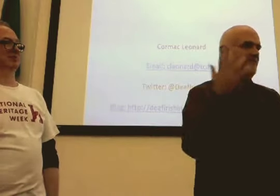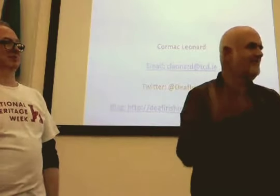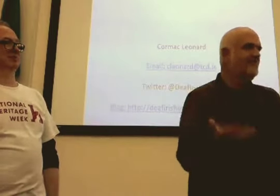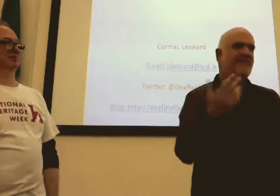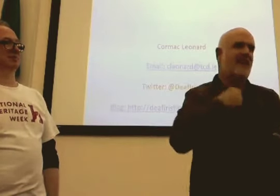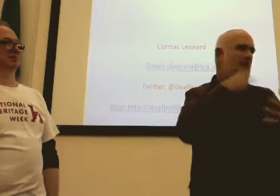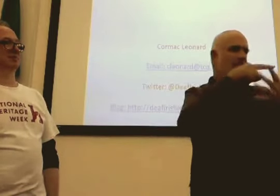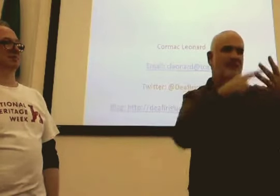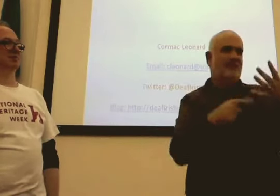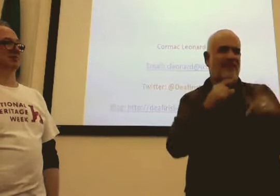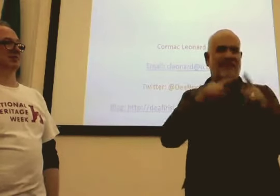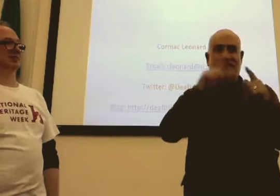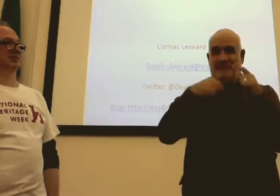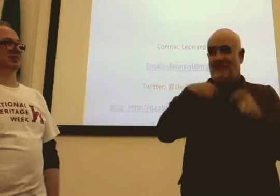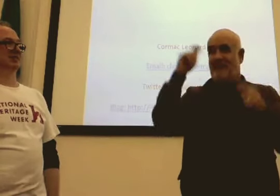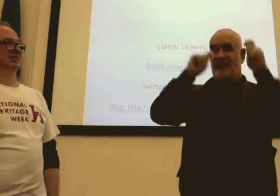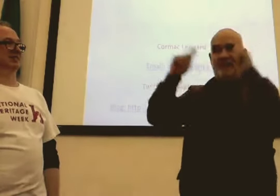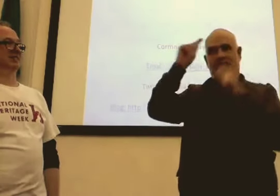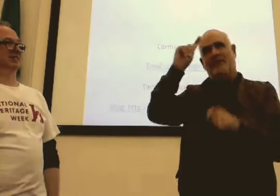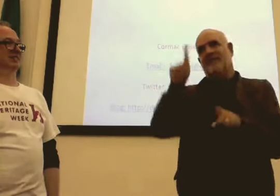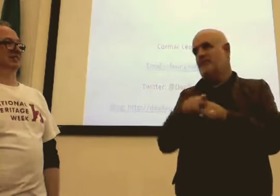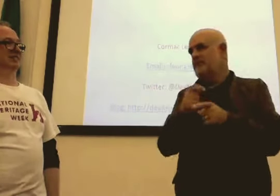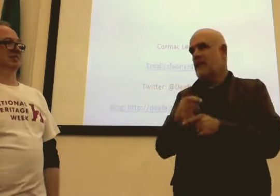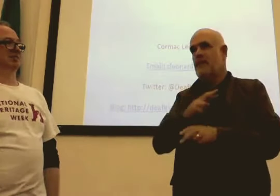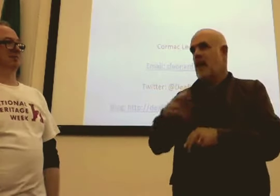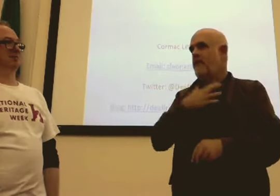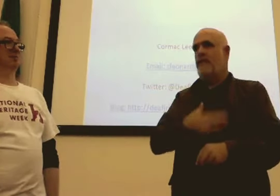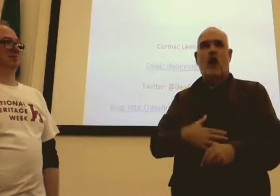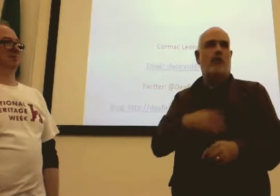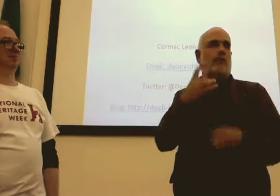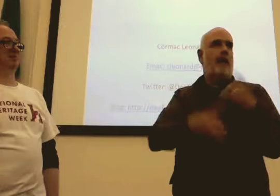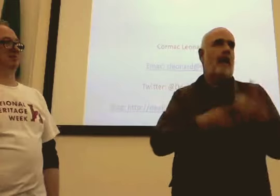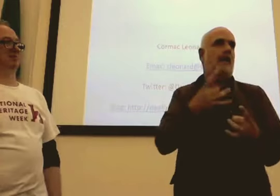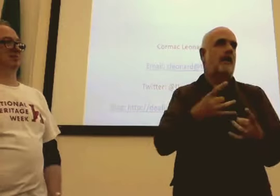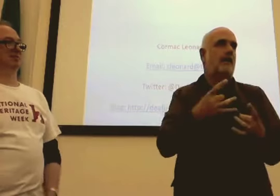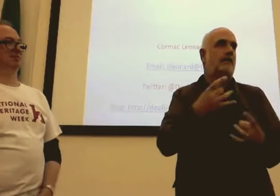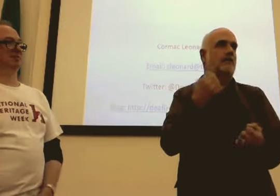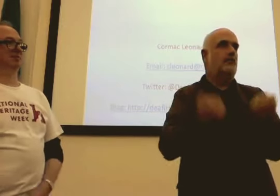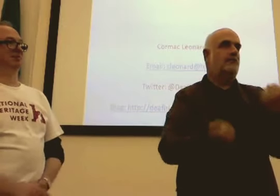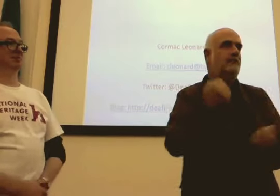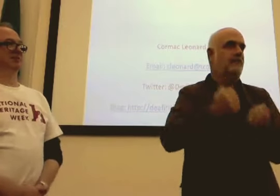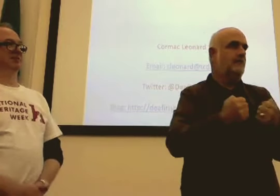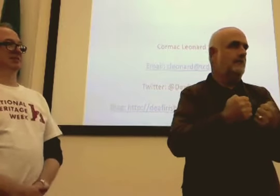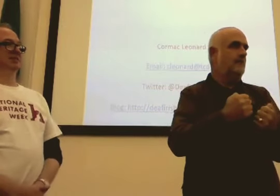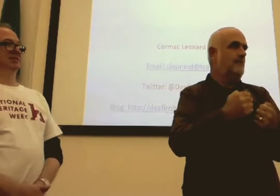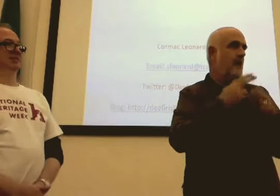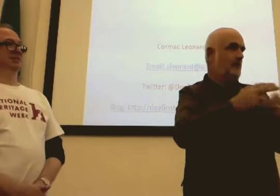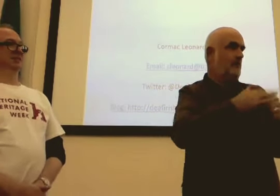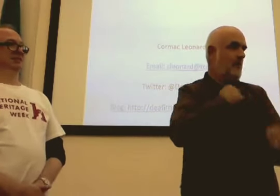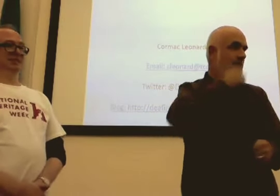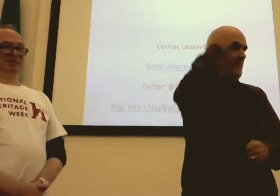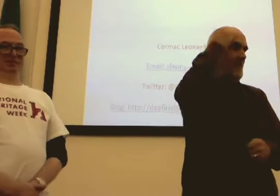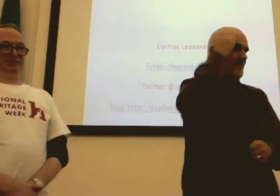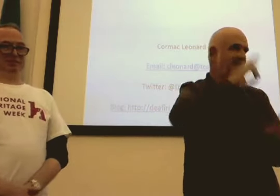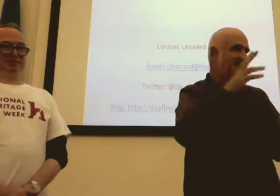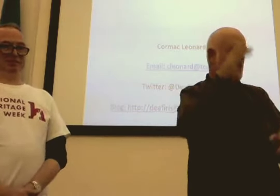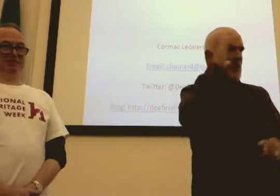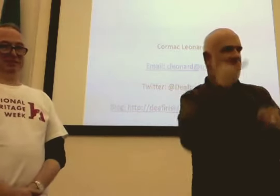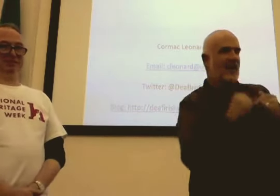encourage other people to go to workouts, essentially like a babysitting service. I don't know, of course, it's not fair for me to make a judgment based on this, like just this stuff